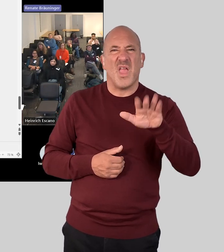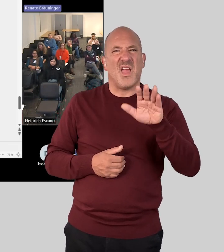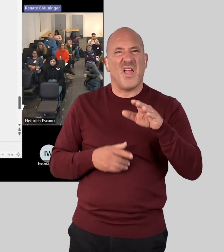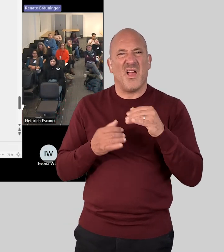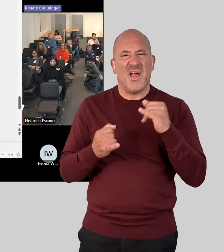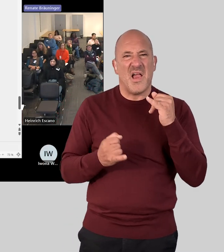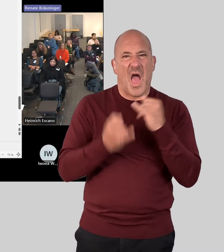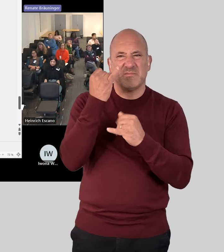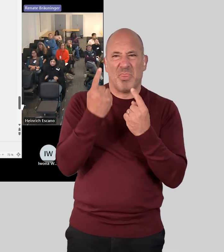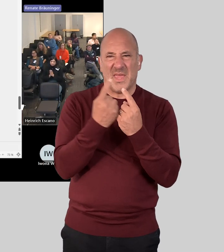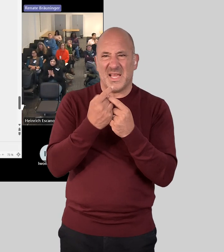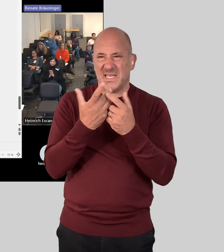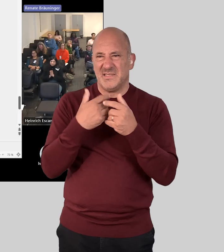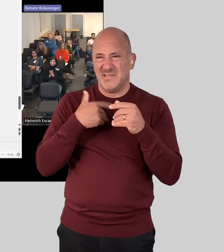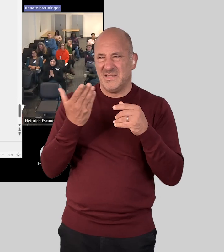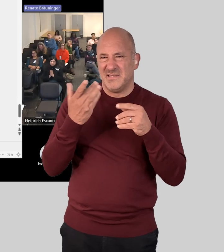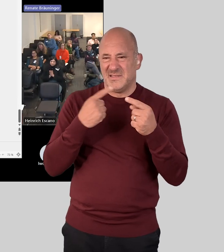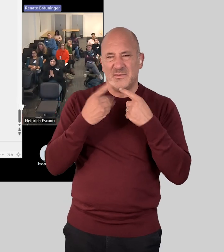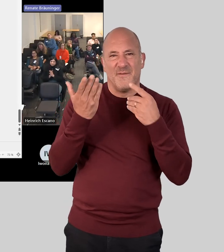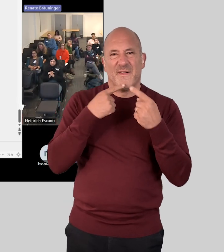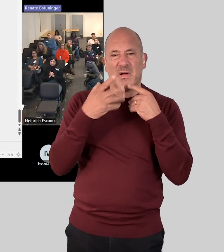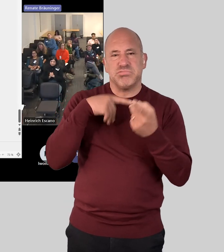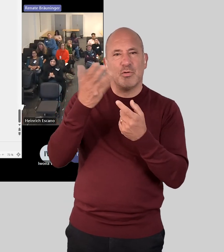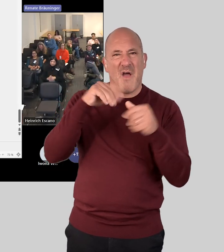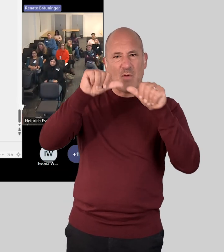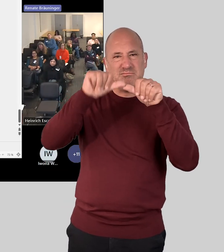presentation. Thank you very much. Oh yeah, final